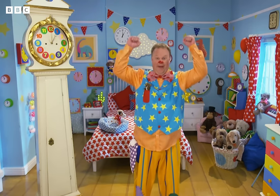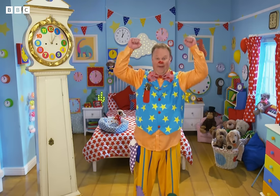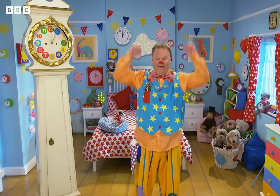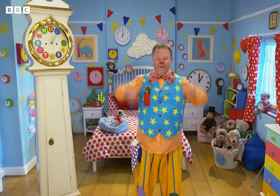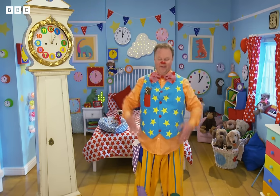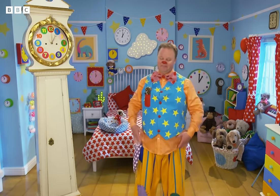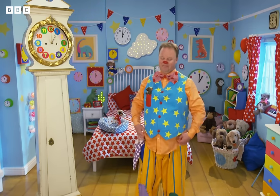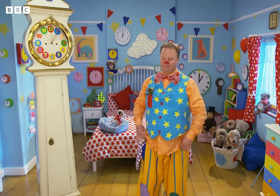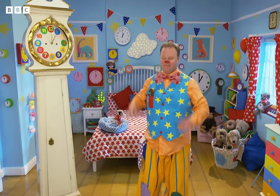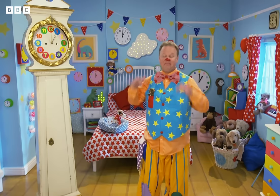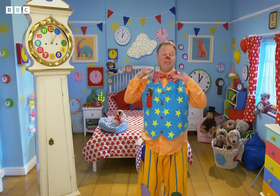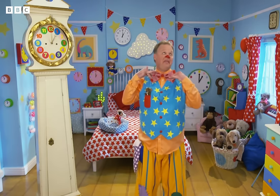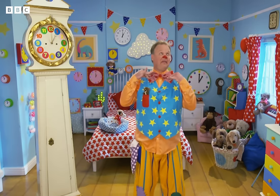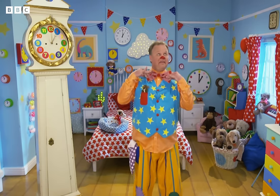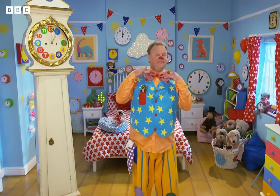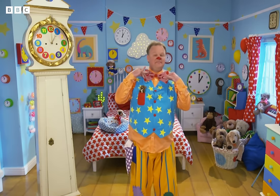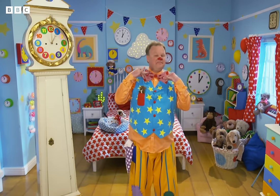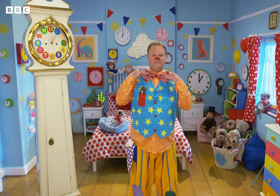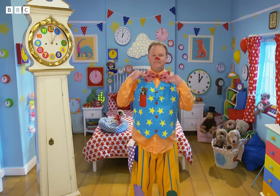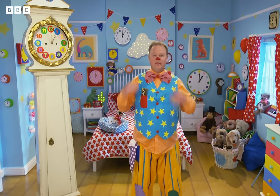Woohoo! What time do they all say?